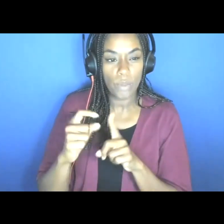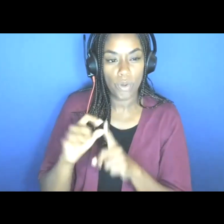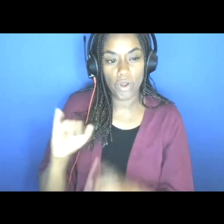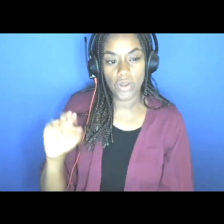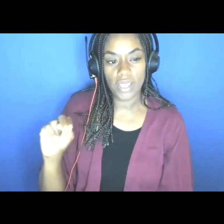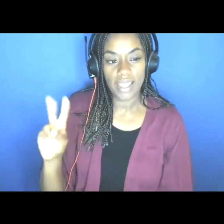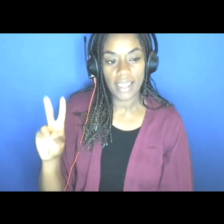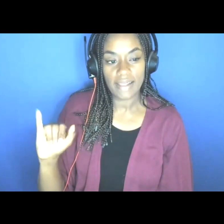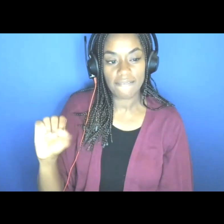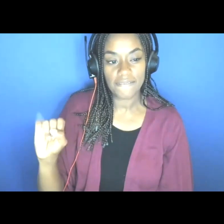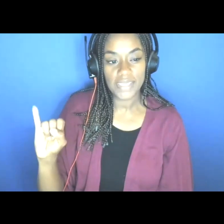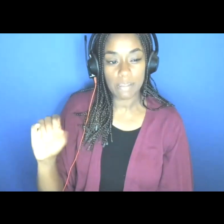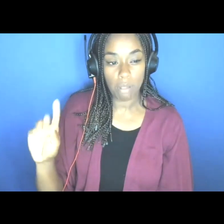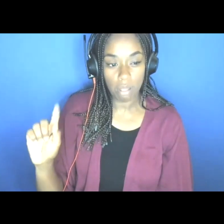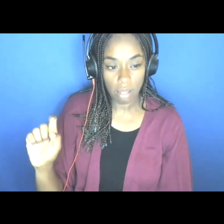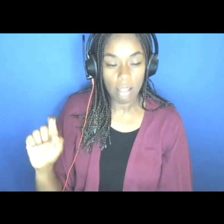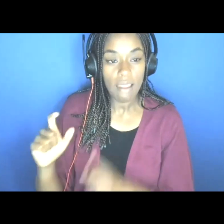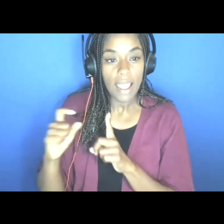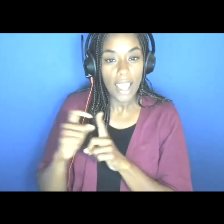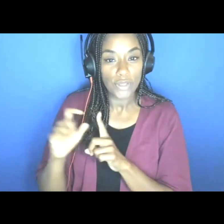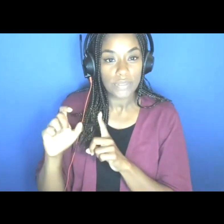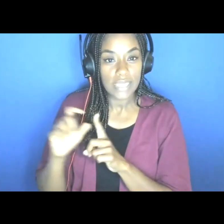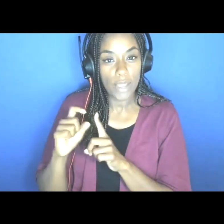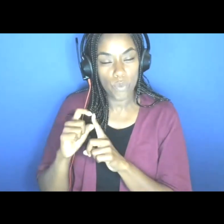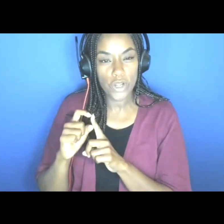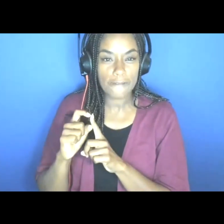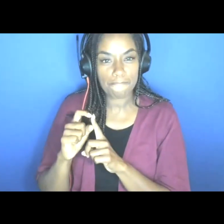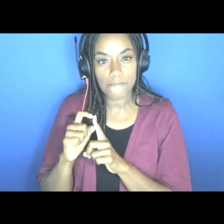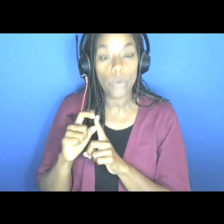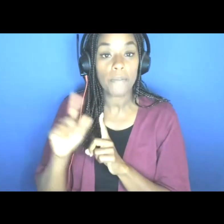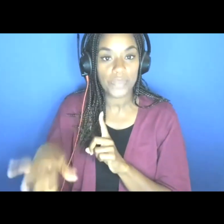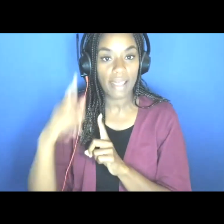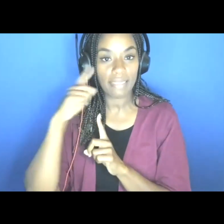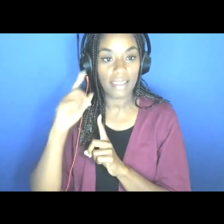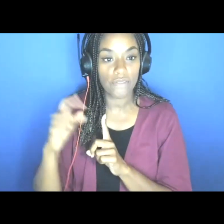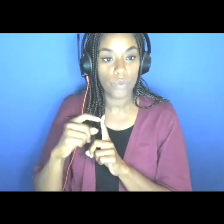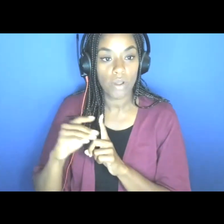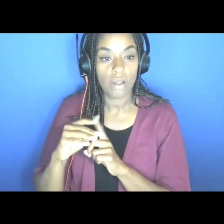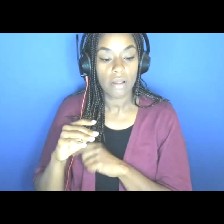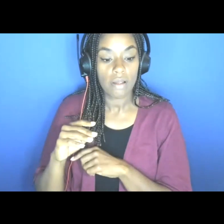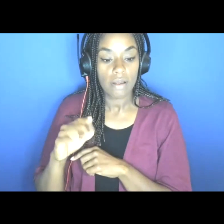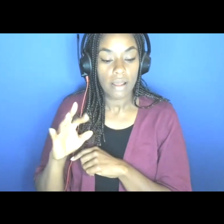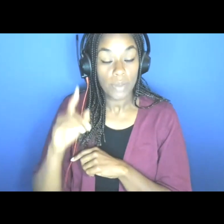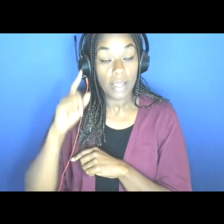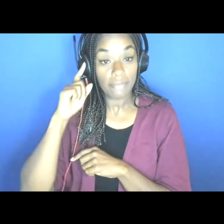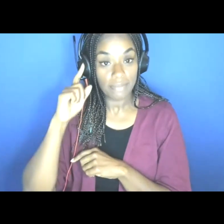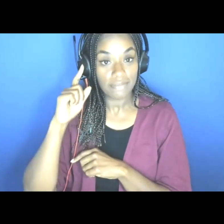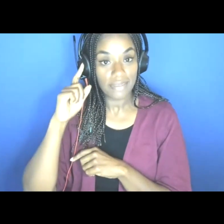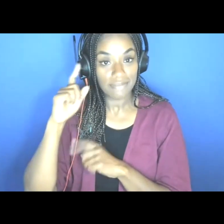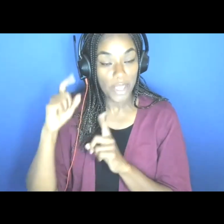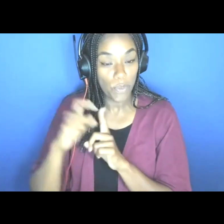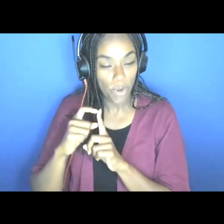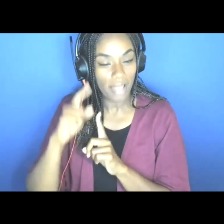advisedly, although every time I use it, I think of the wonderful book by Ralph Ellison, The Invisible Man.